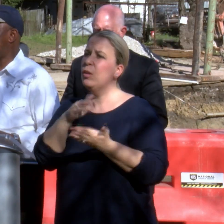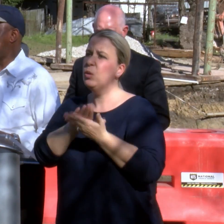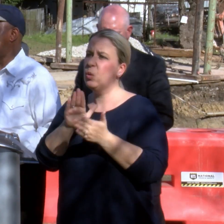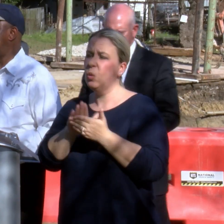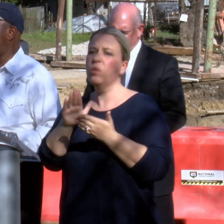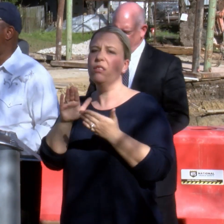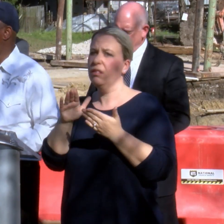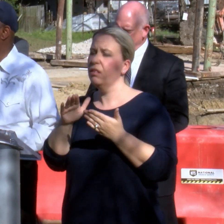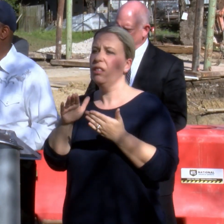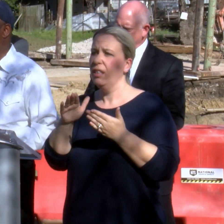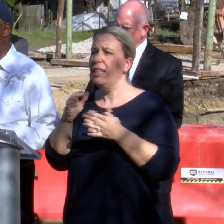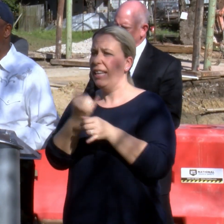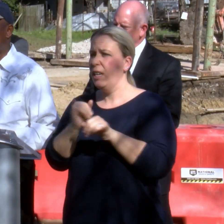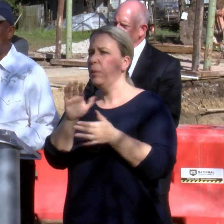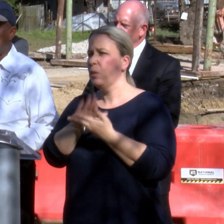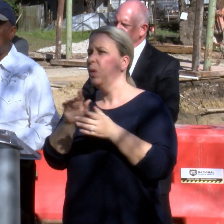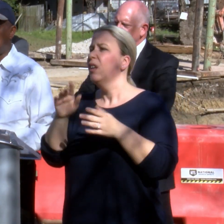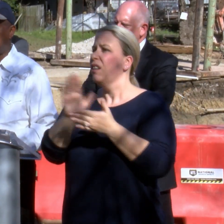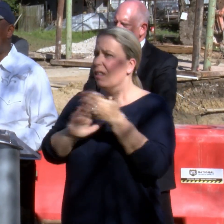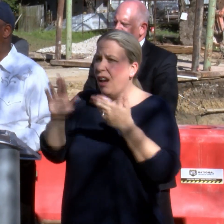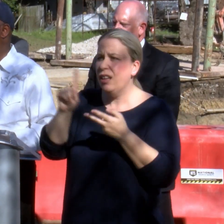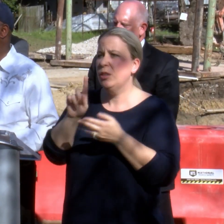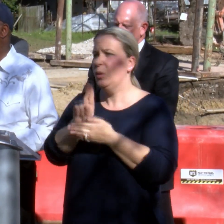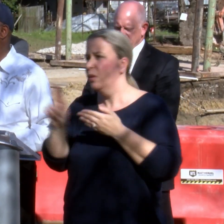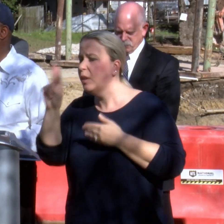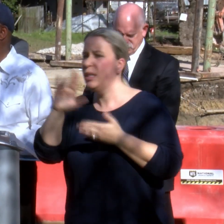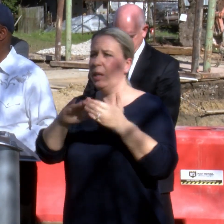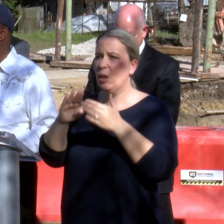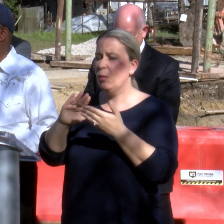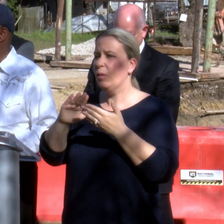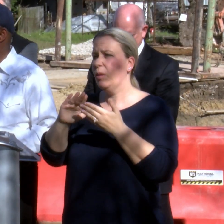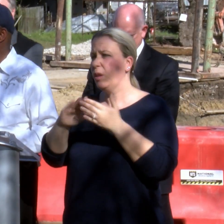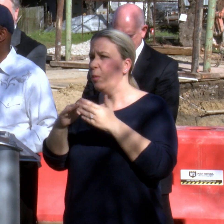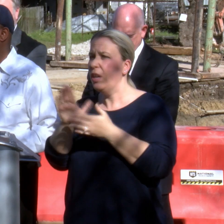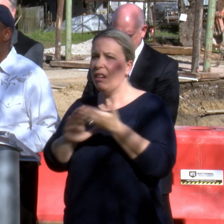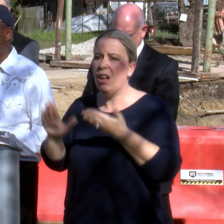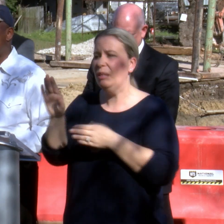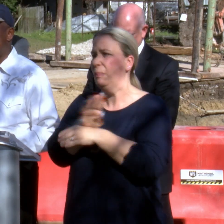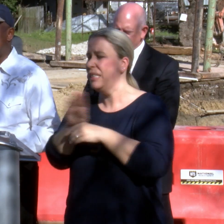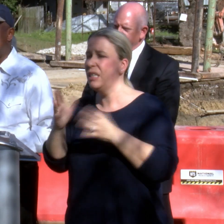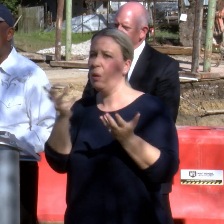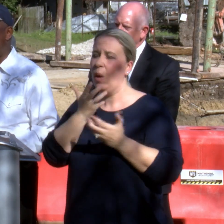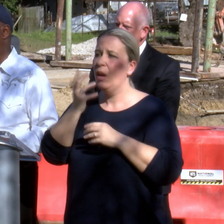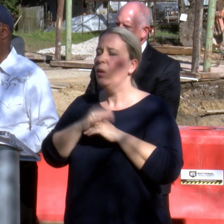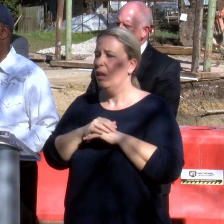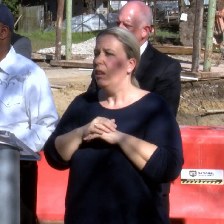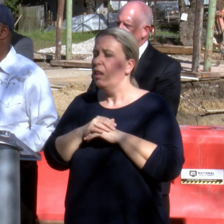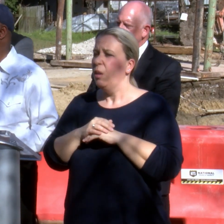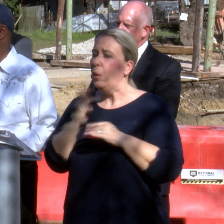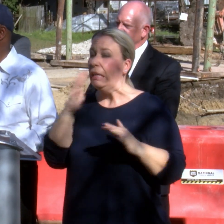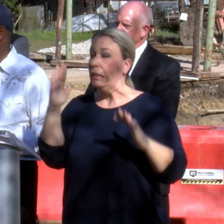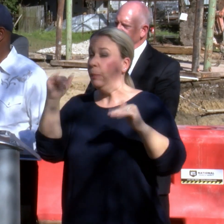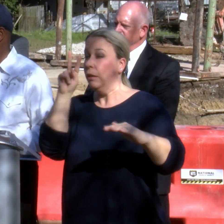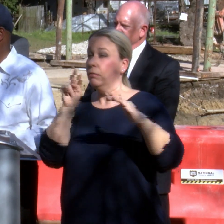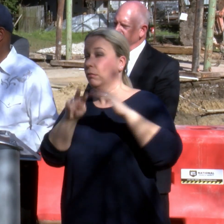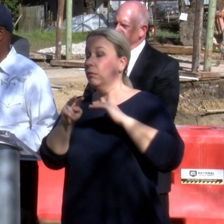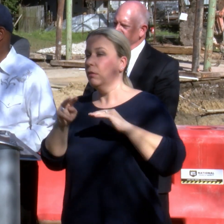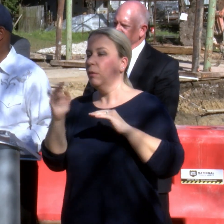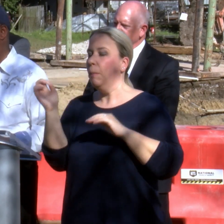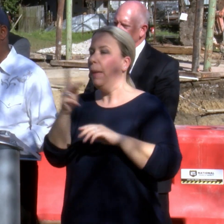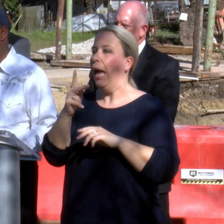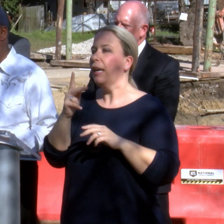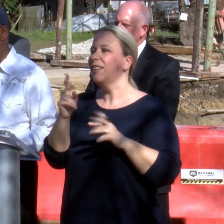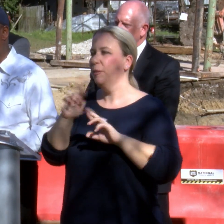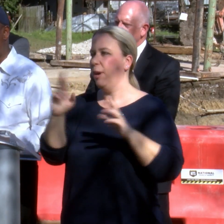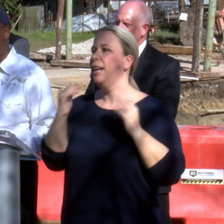systems, independent school districts, colleges, universities, community colleges, businesses, we expect to be back in full operation